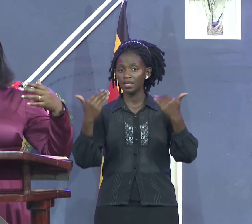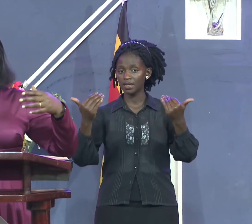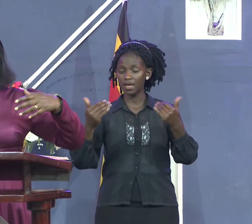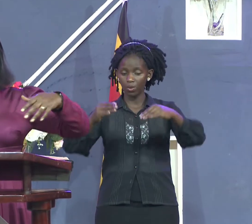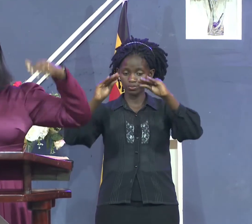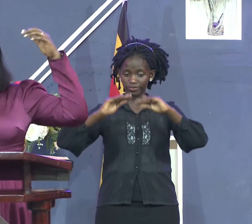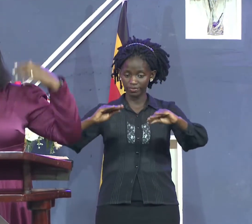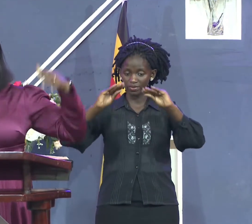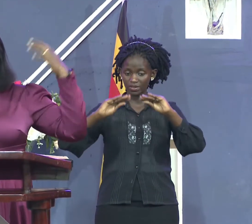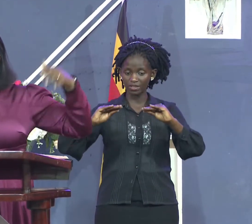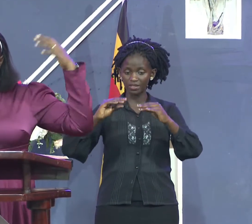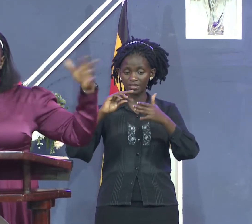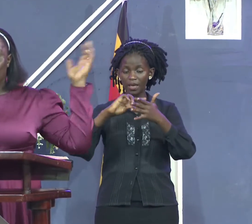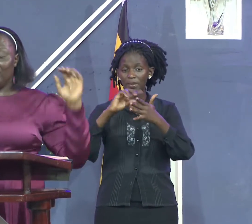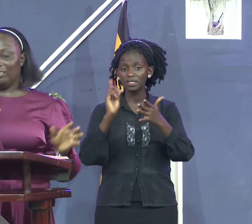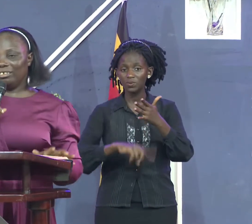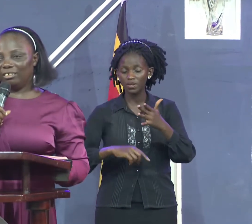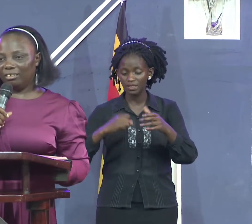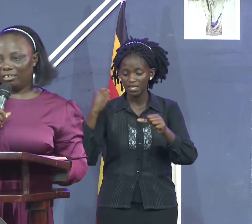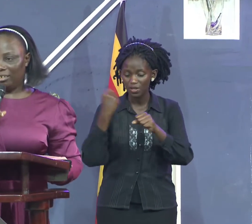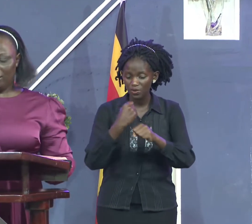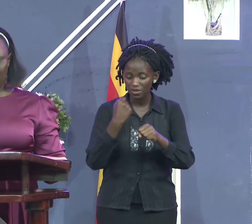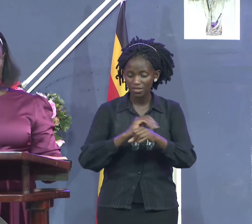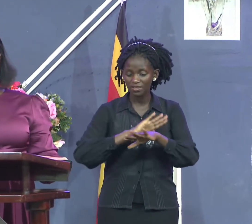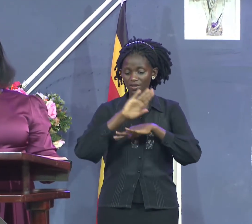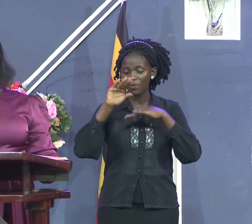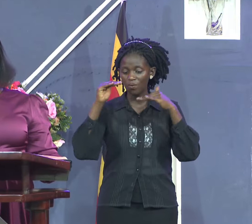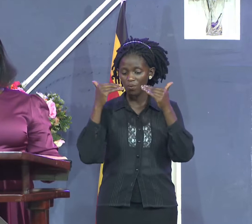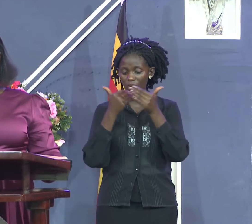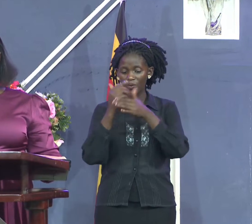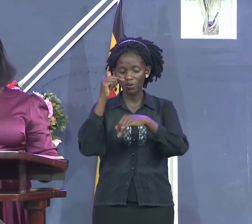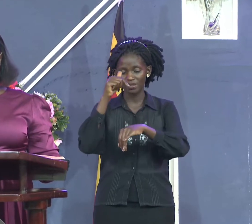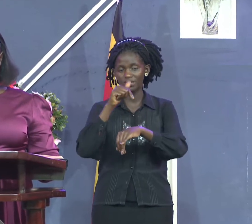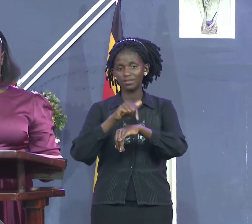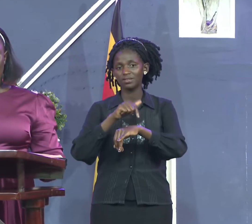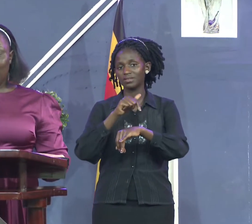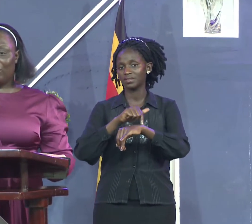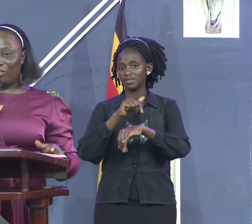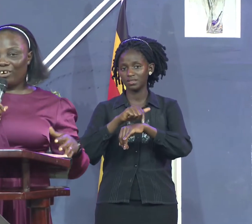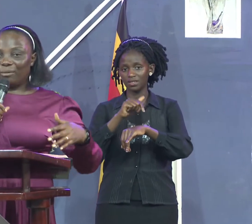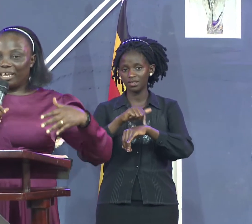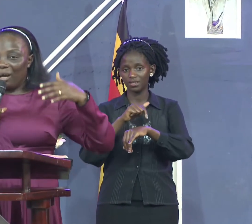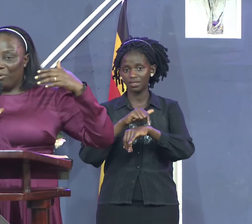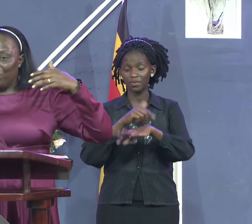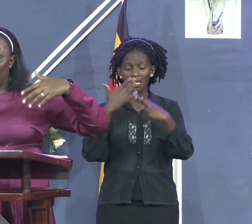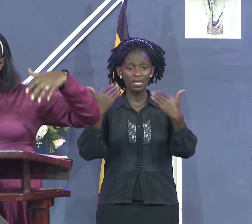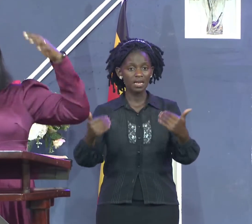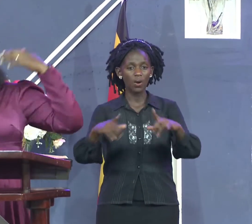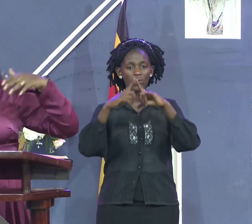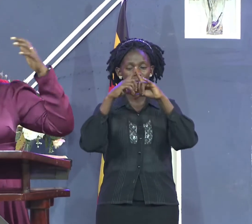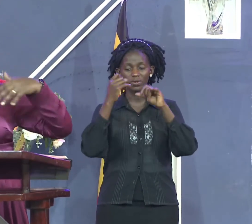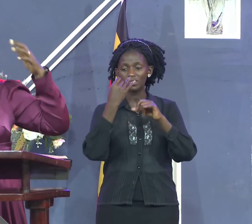Okumanyiza kitegeeza okikola buli. Implying you ought to do it always. So ebigambo